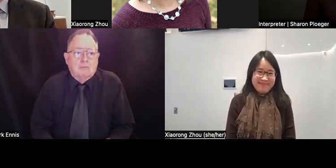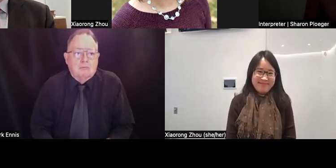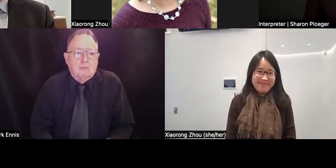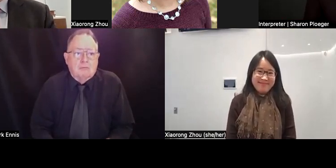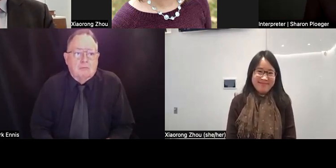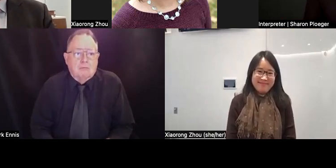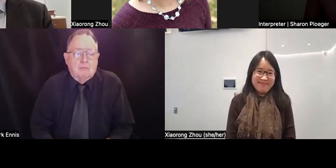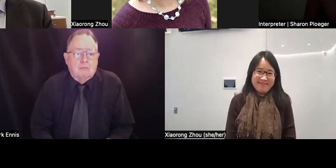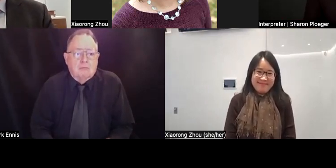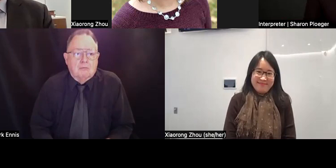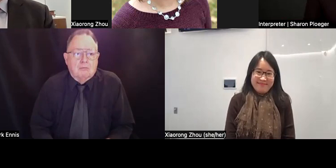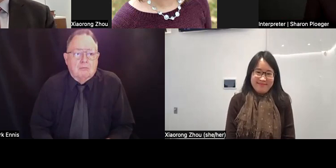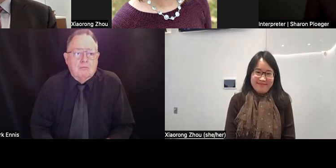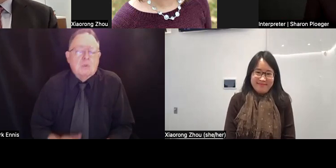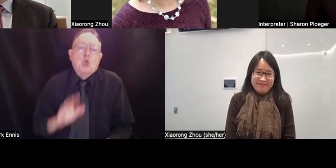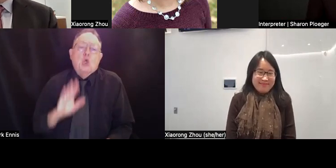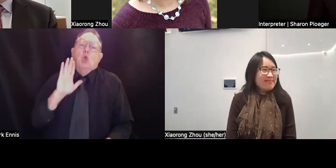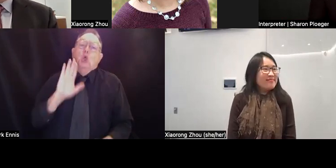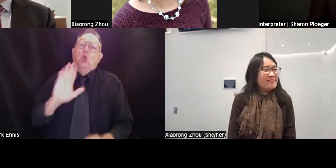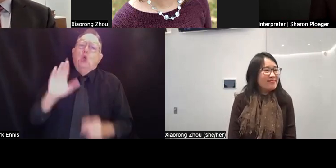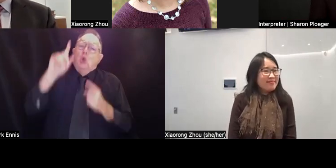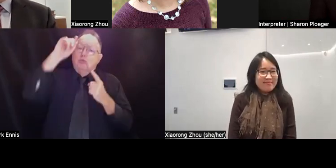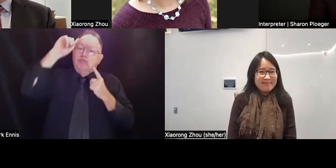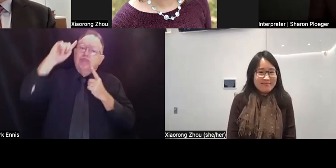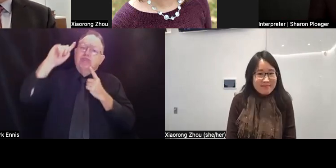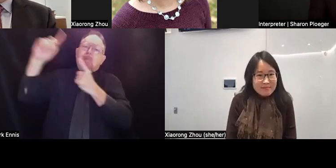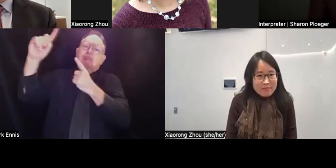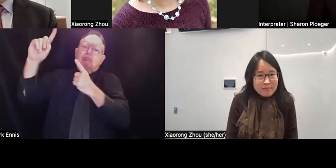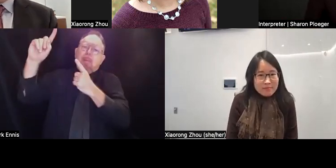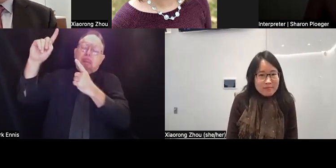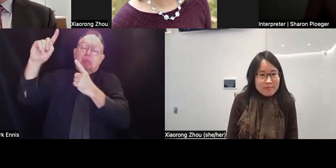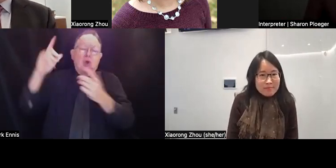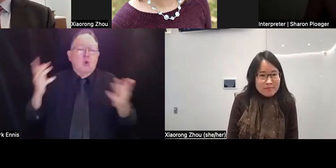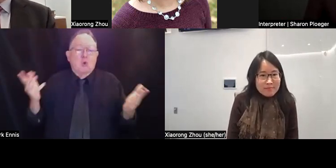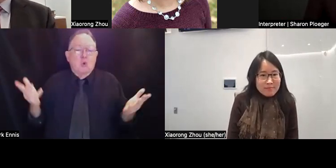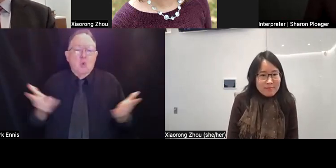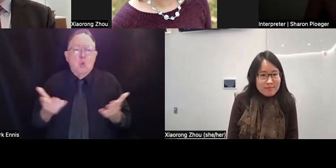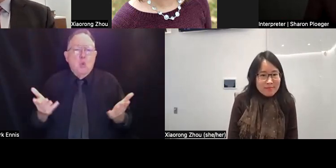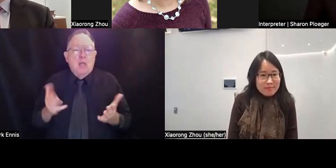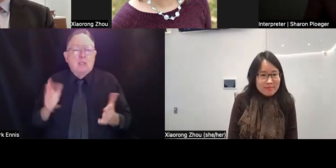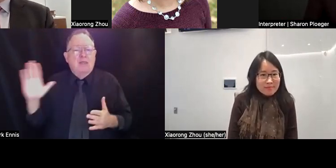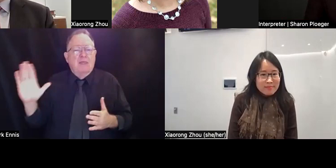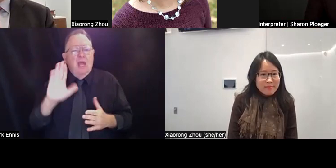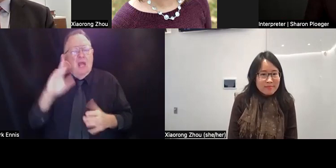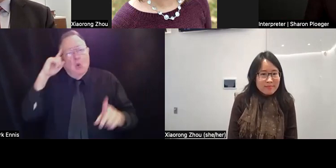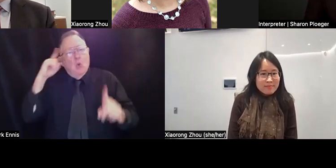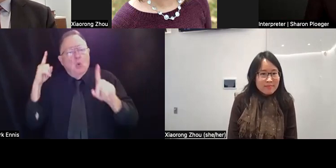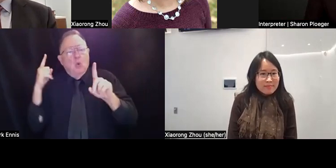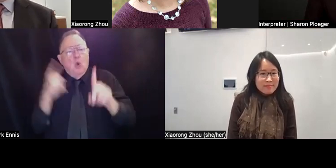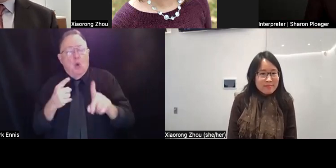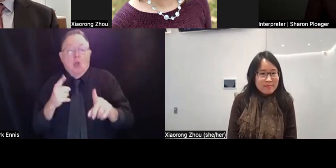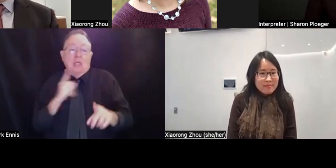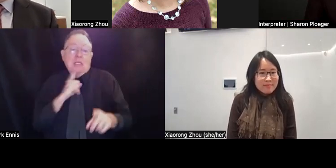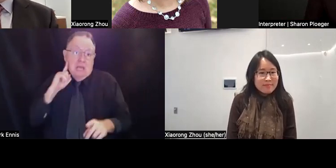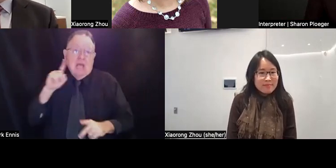So what is the ultimate goal of the deaf Chinese people that join the camp, they engage in this curriculum? How